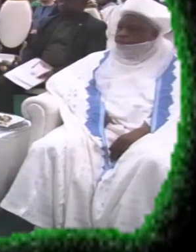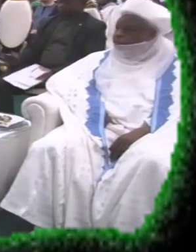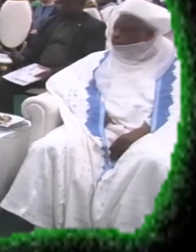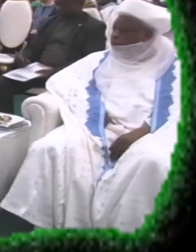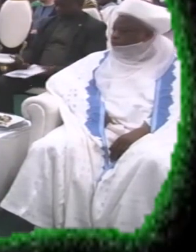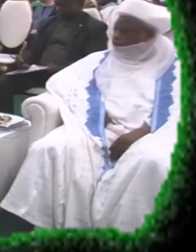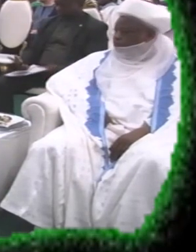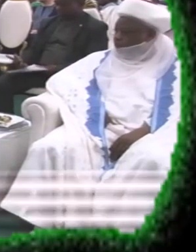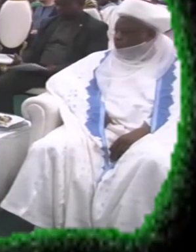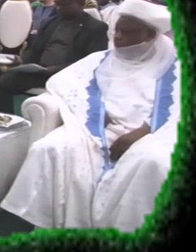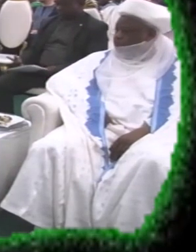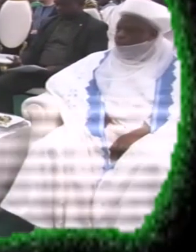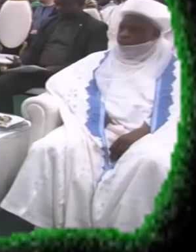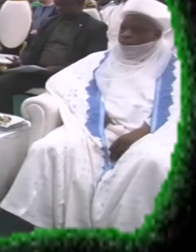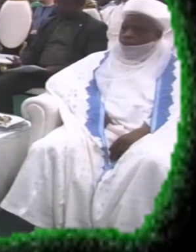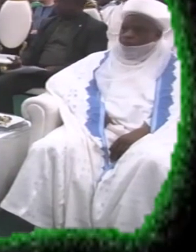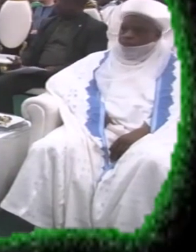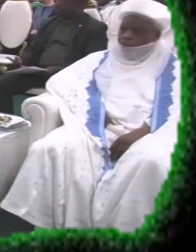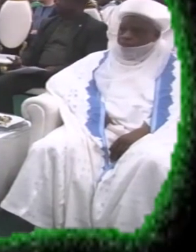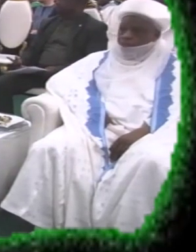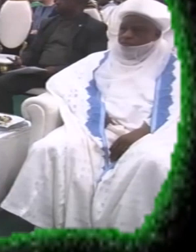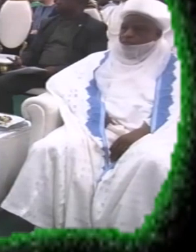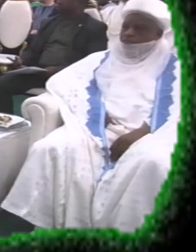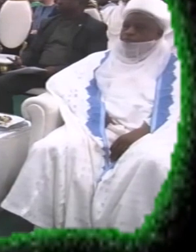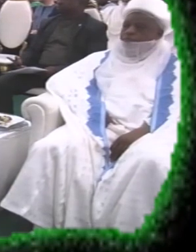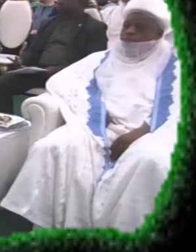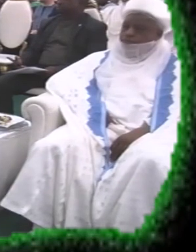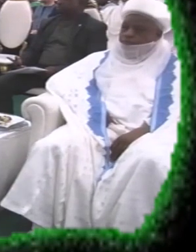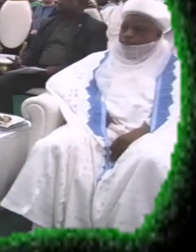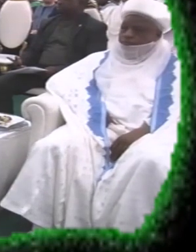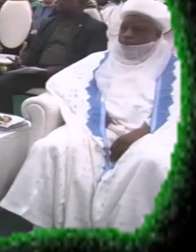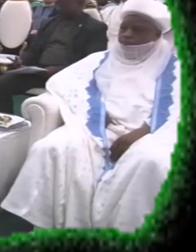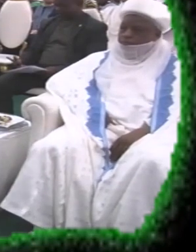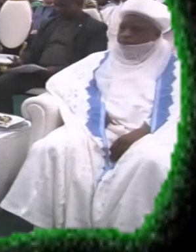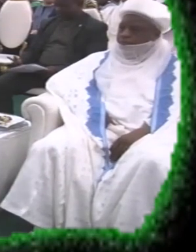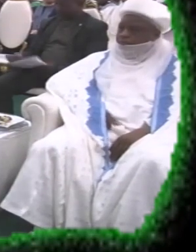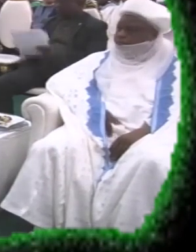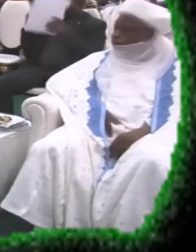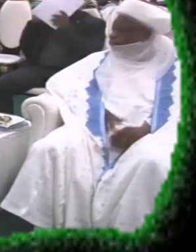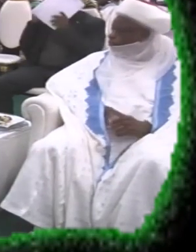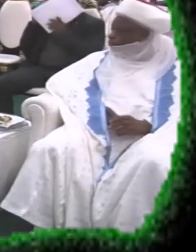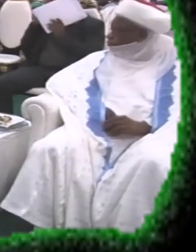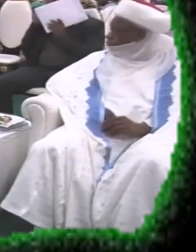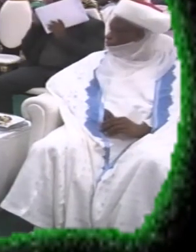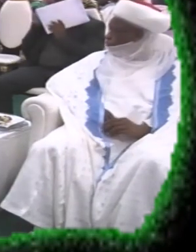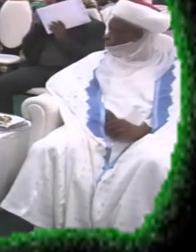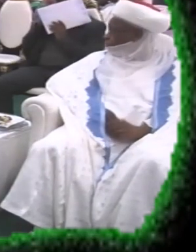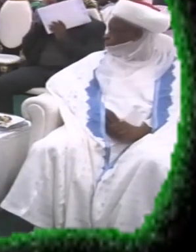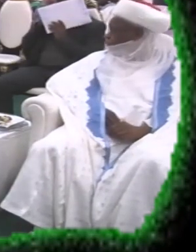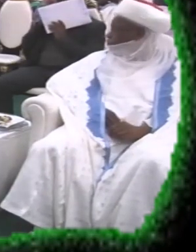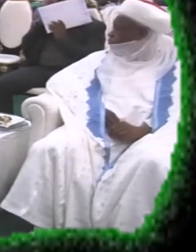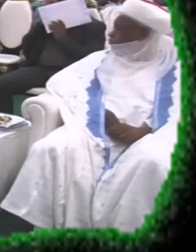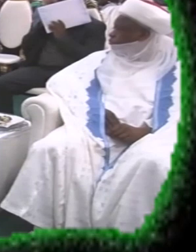of the building process of a viral nation called Nigeria. At this moment, I will be going back to